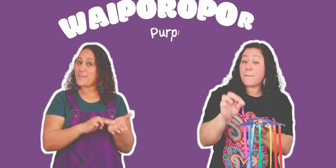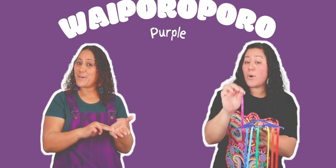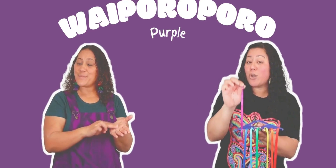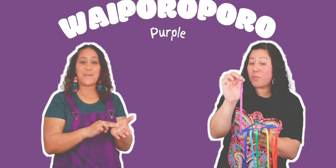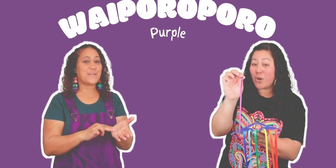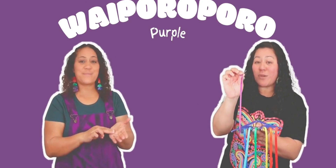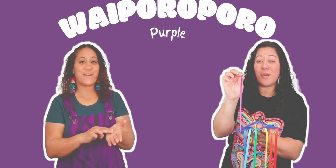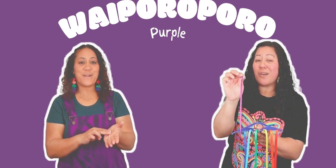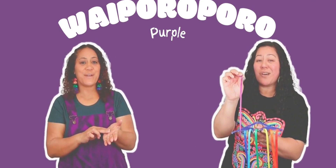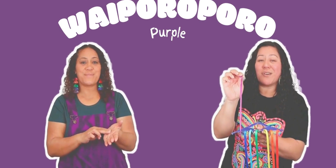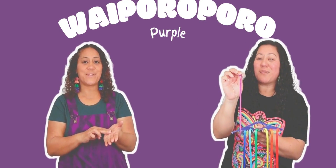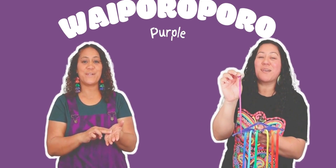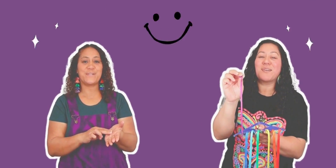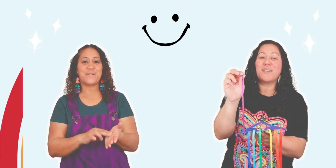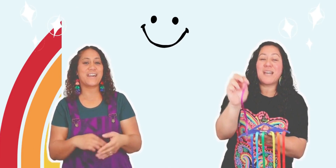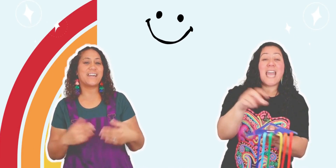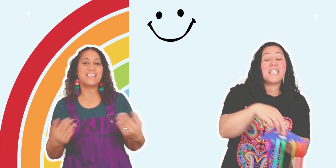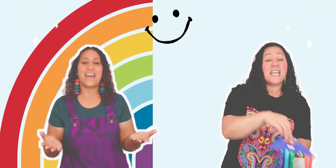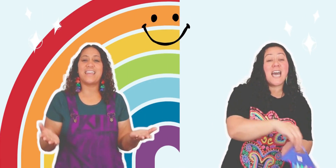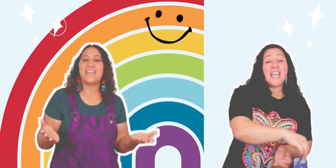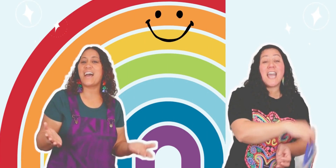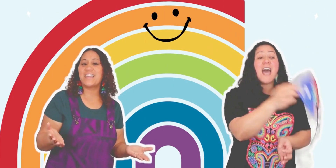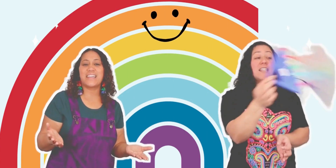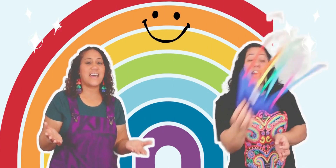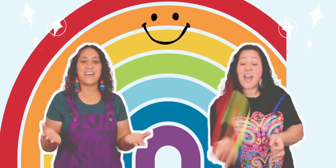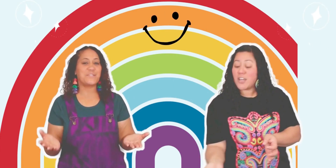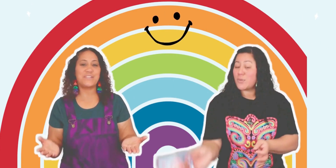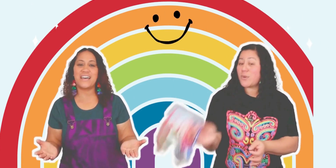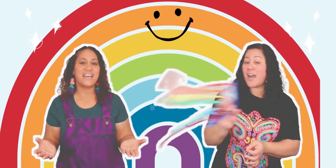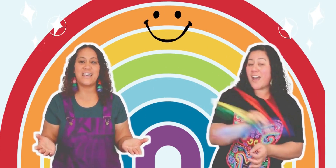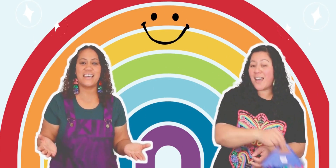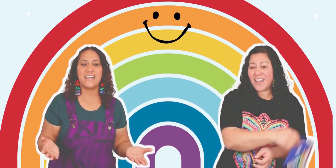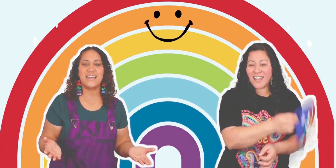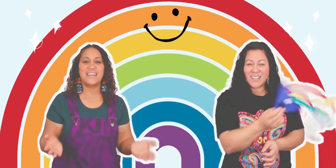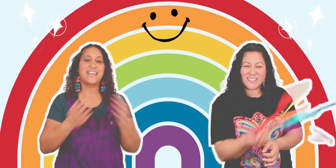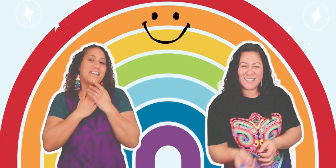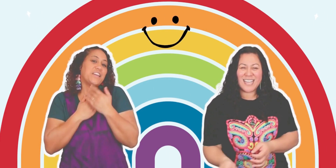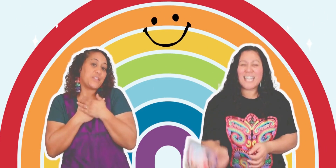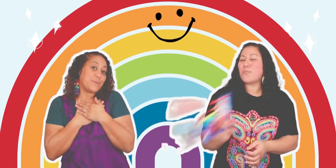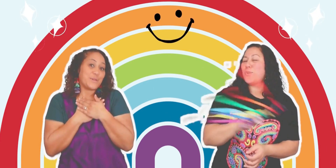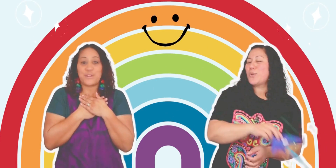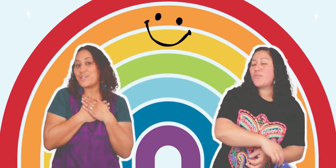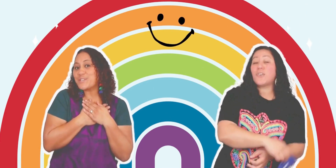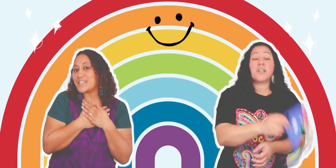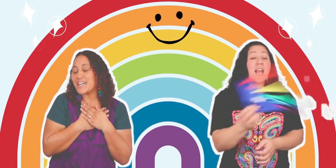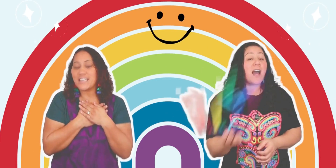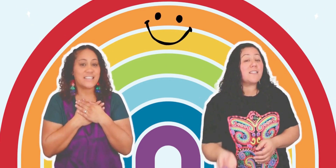Waiporo poro purple, he taiatahua. The beautiful colors